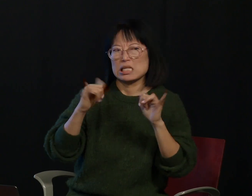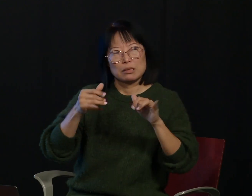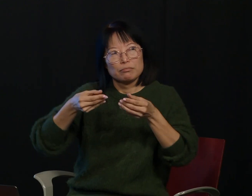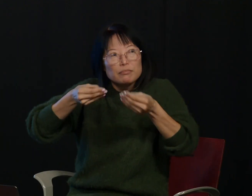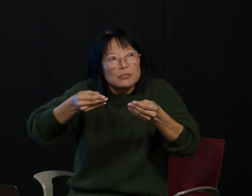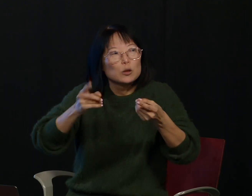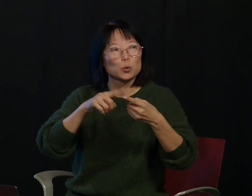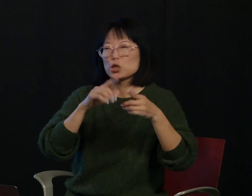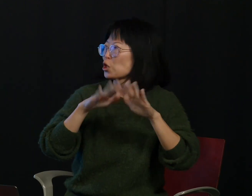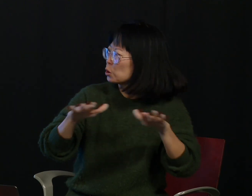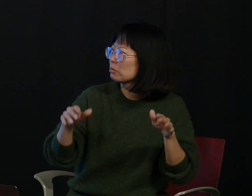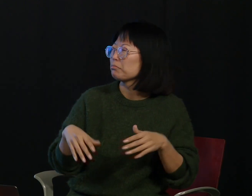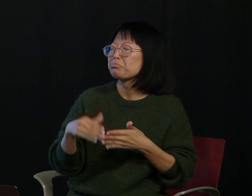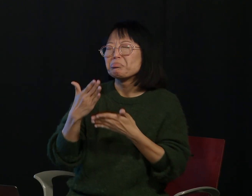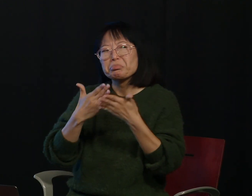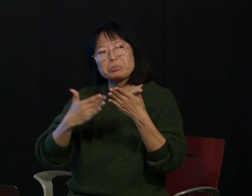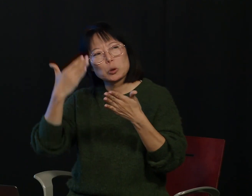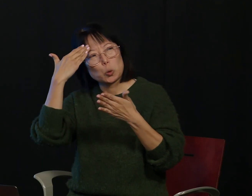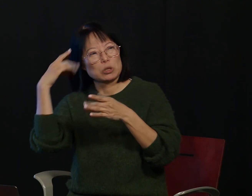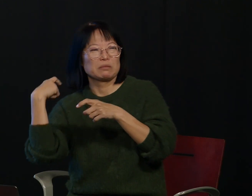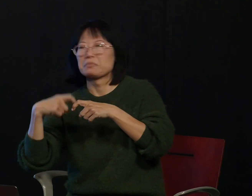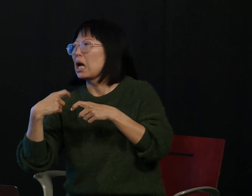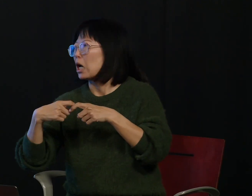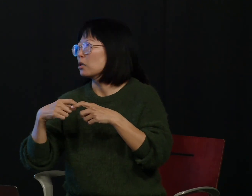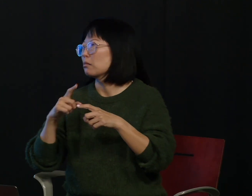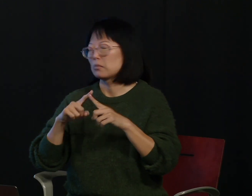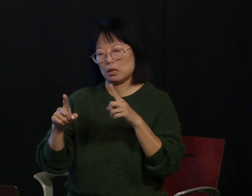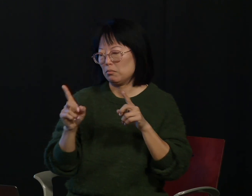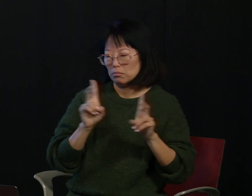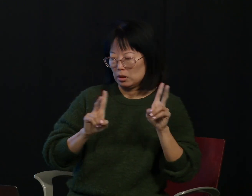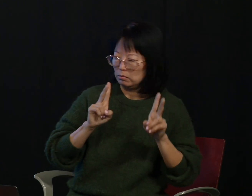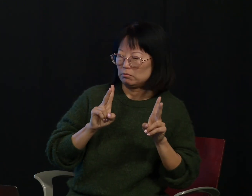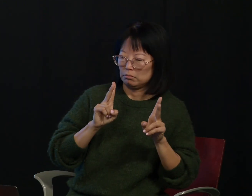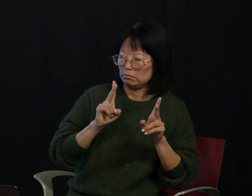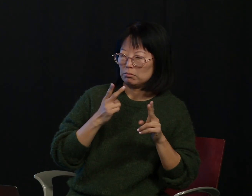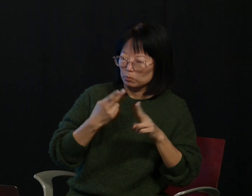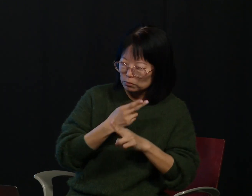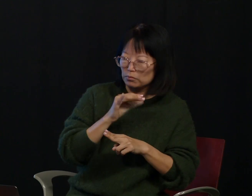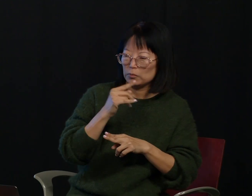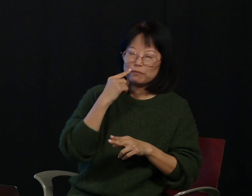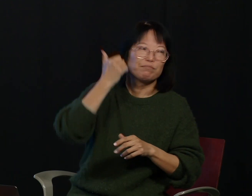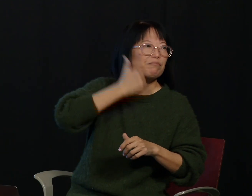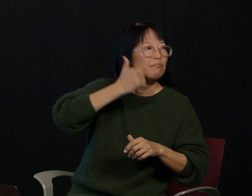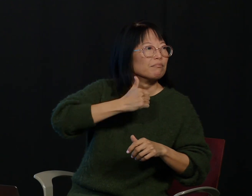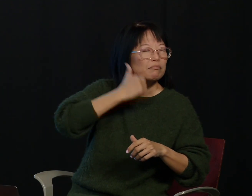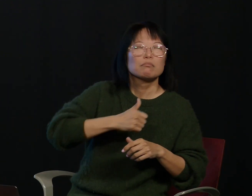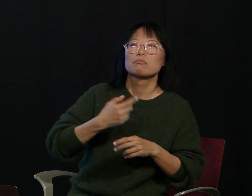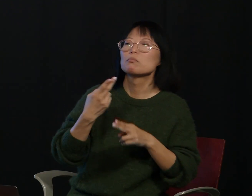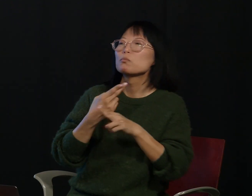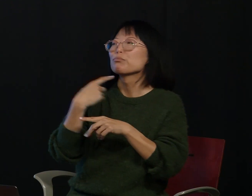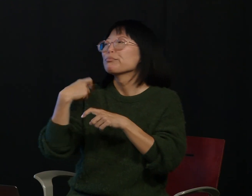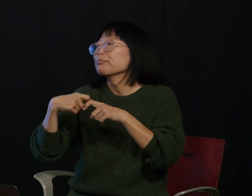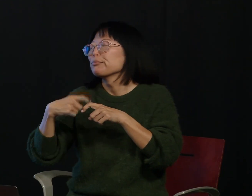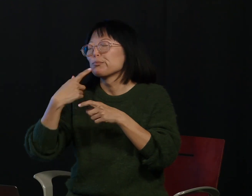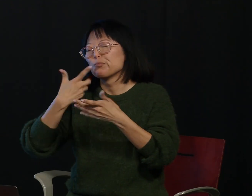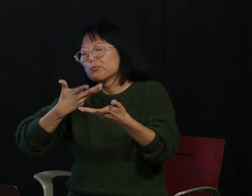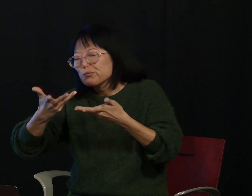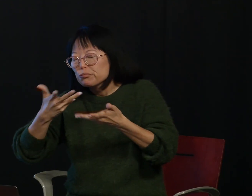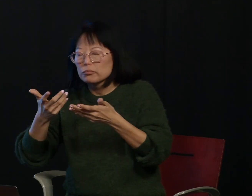language, and they still teach that to their children. Some know Spanish, where others only use their everyday Chitino